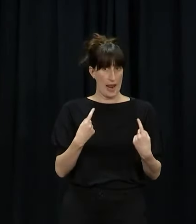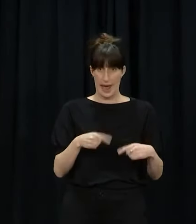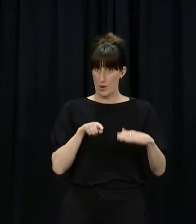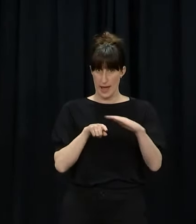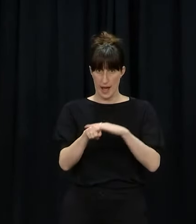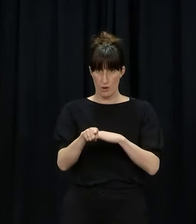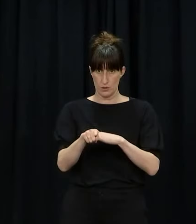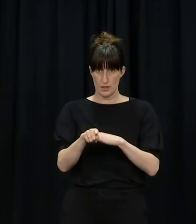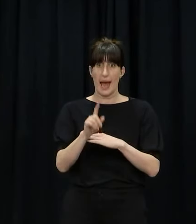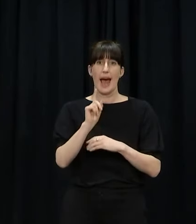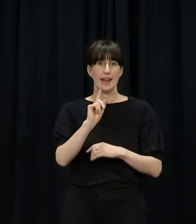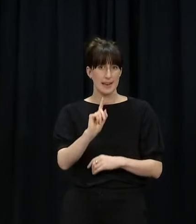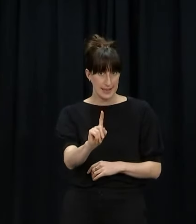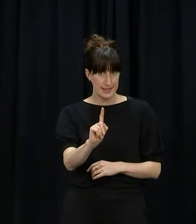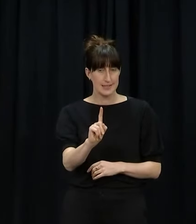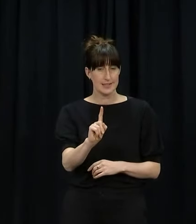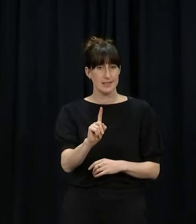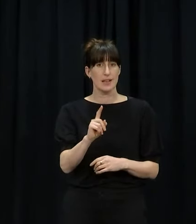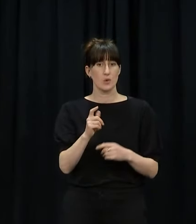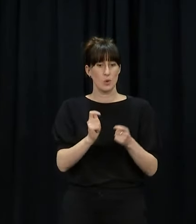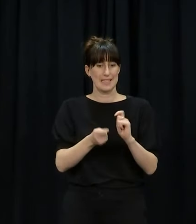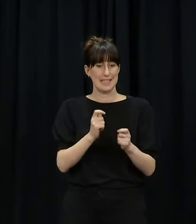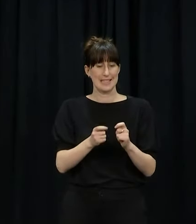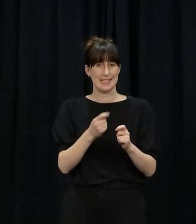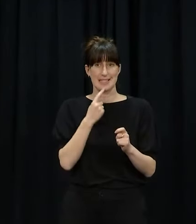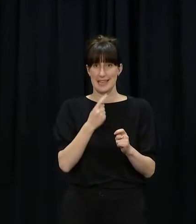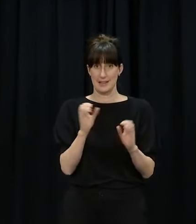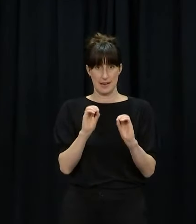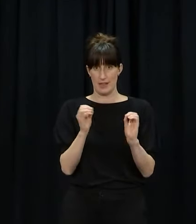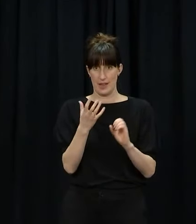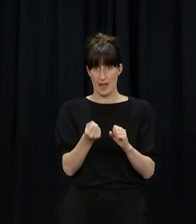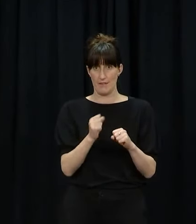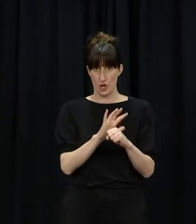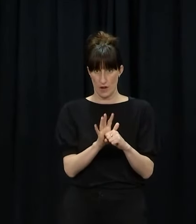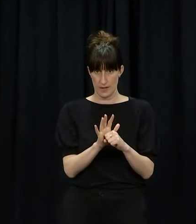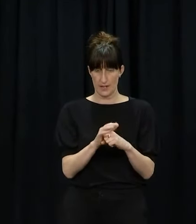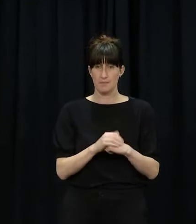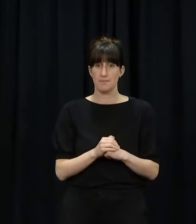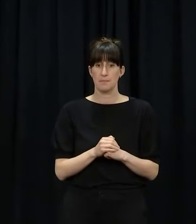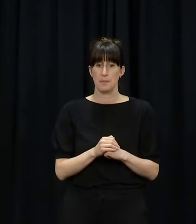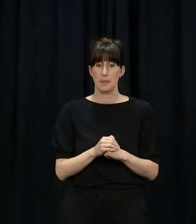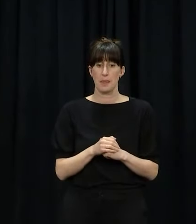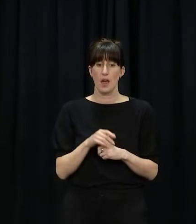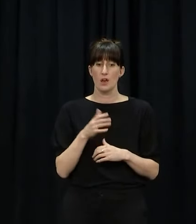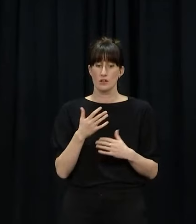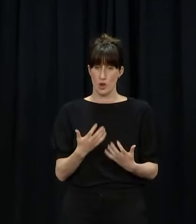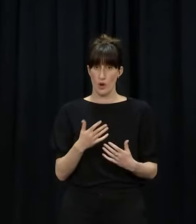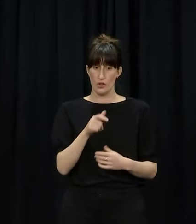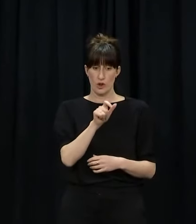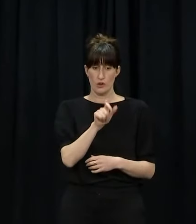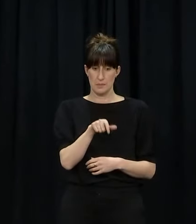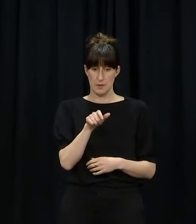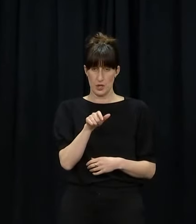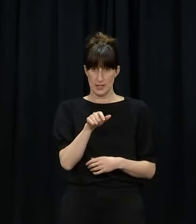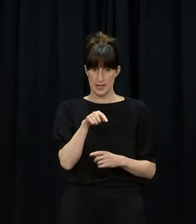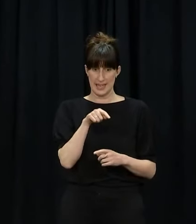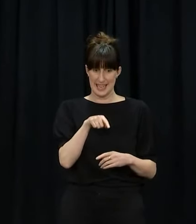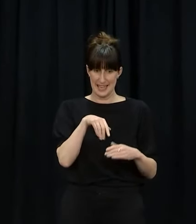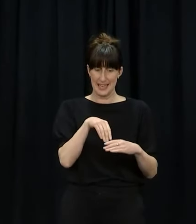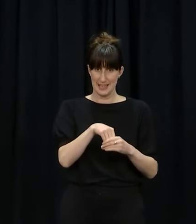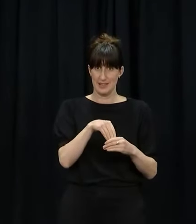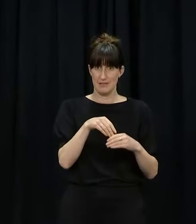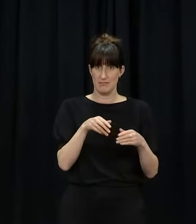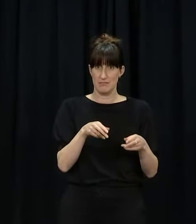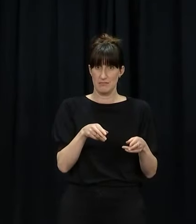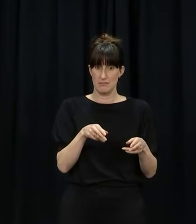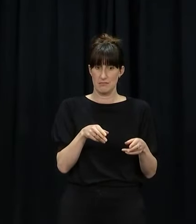their room because they hadn't returned a negative result. In fact, they returned a positive. So that means that narrows